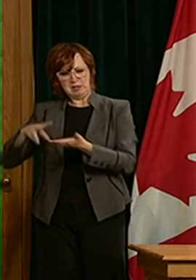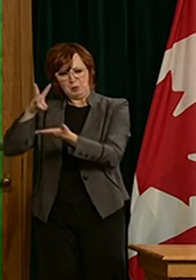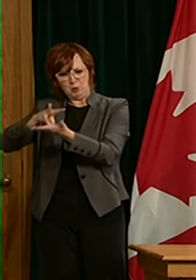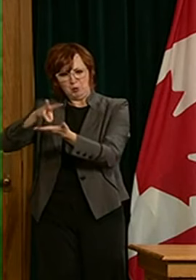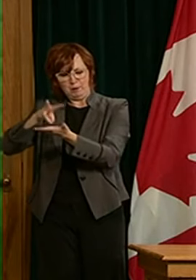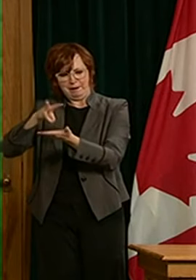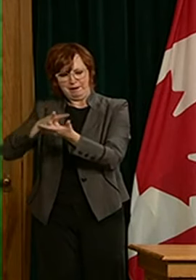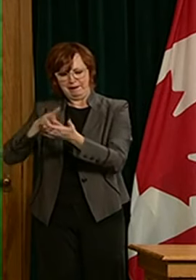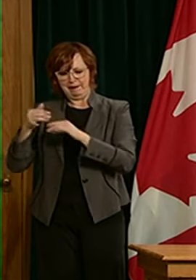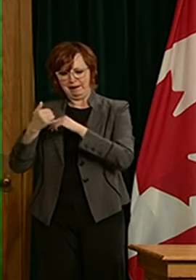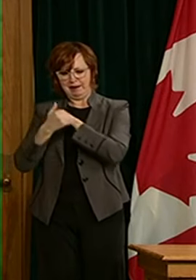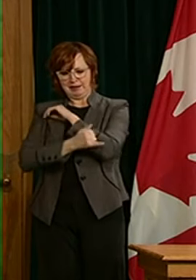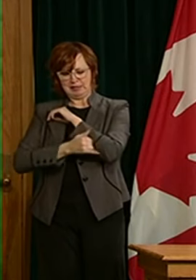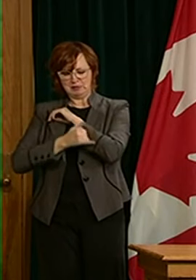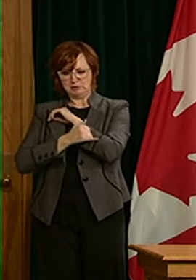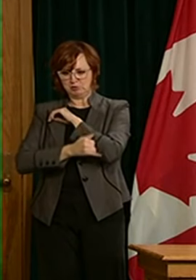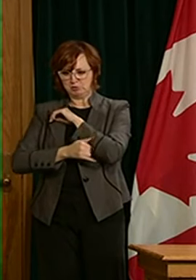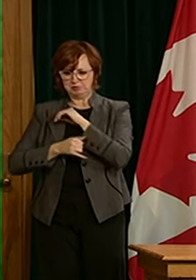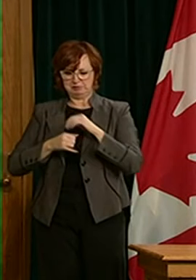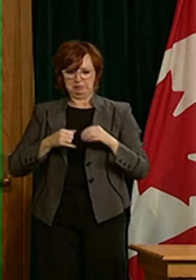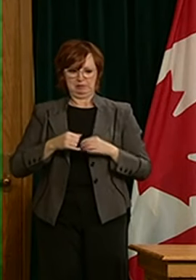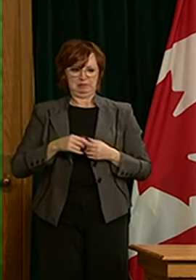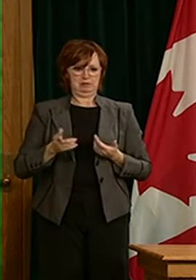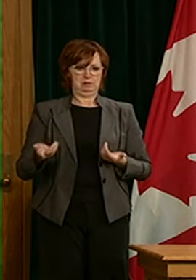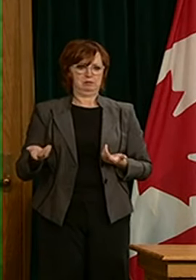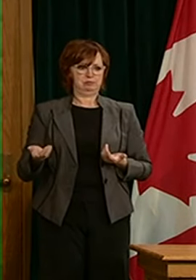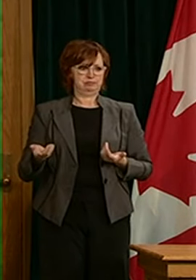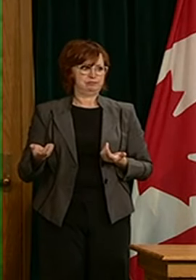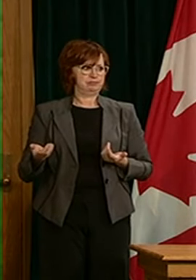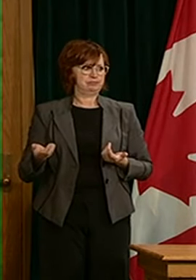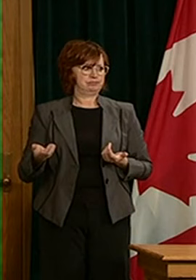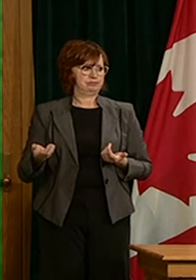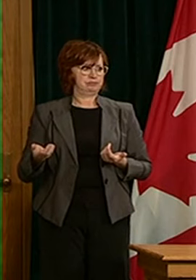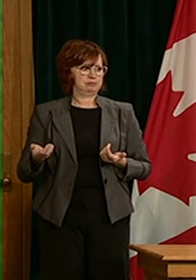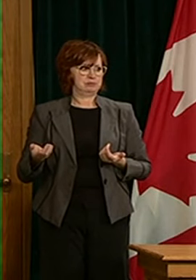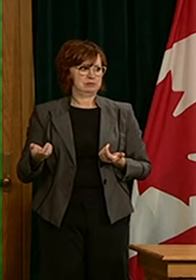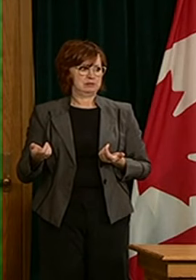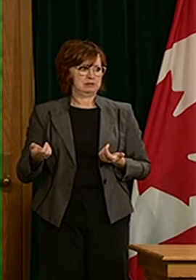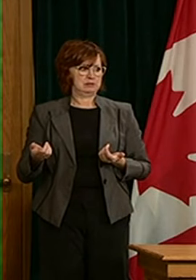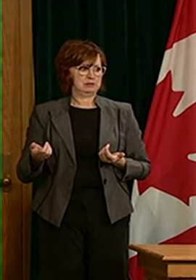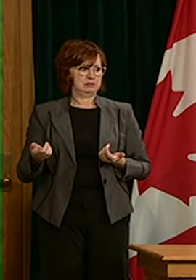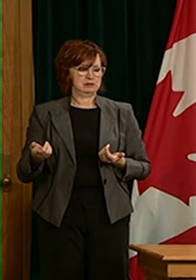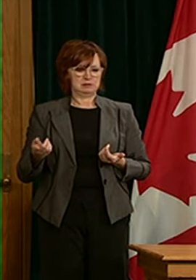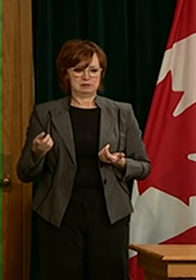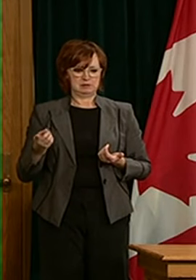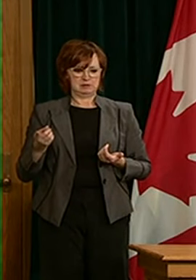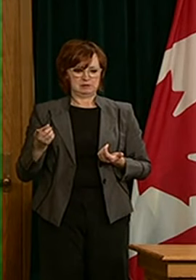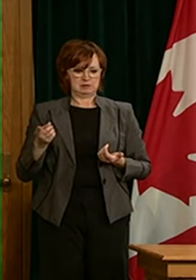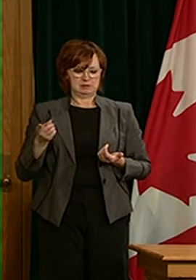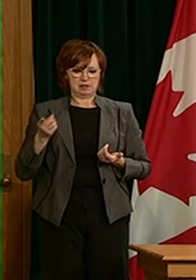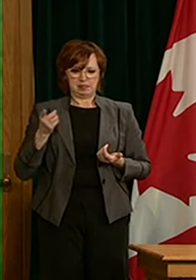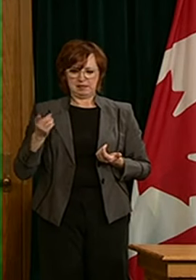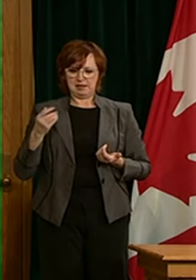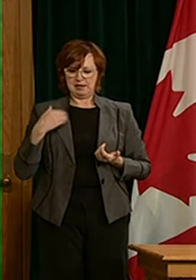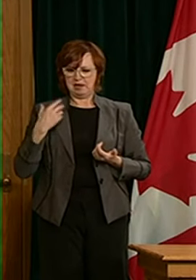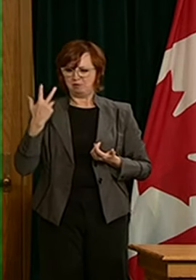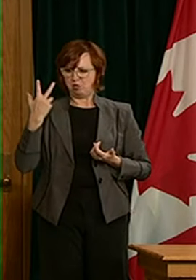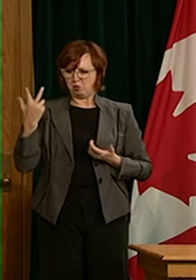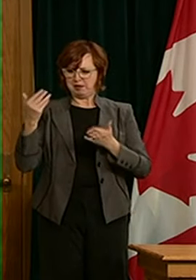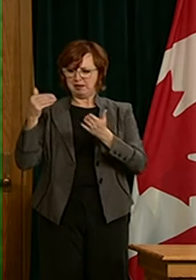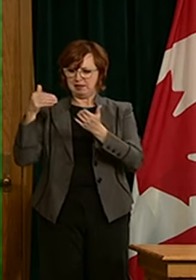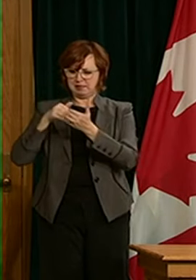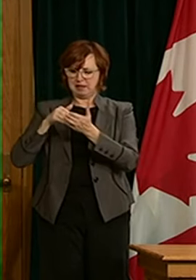case in scenario 3, we have about 3,000 deaths. They had the same, but they have 11 million people.